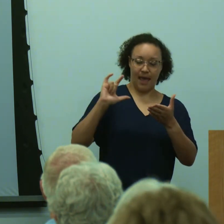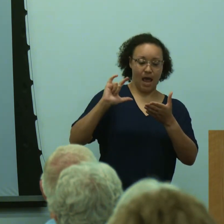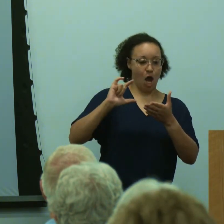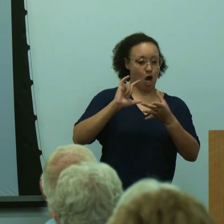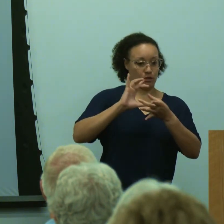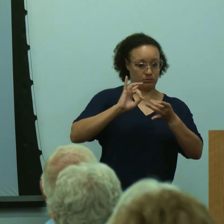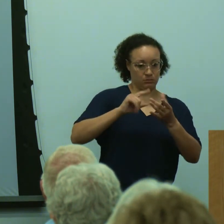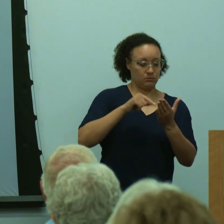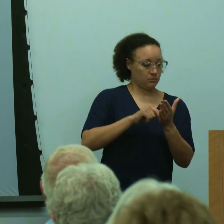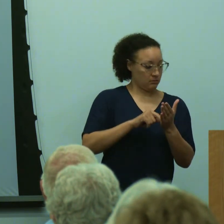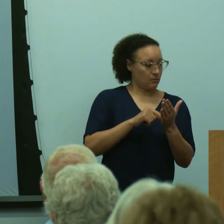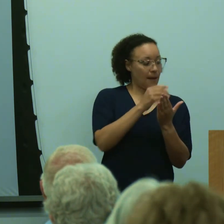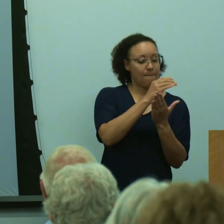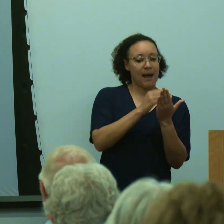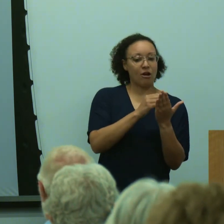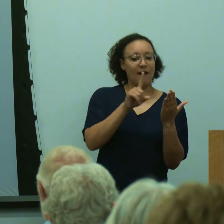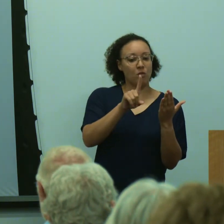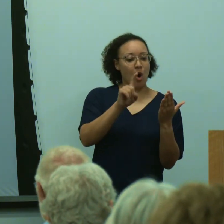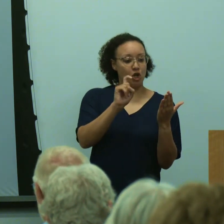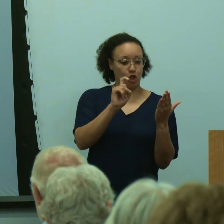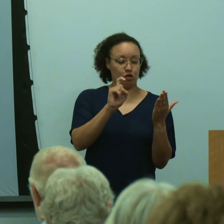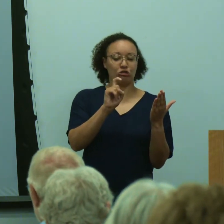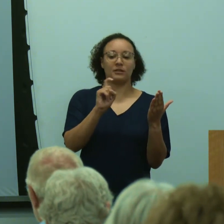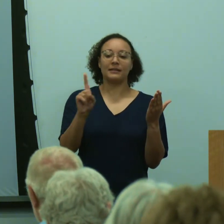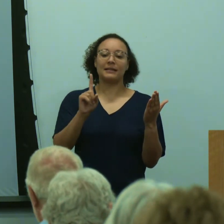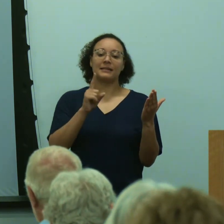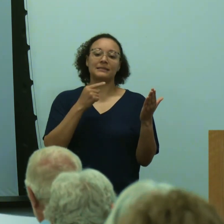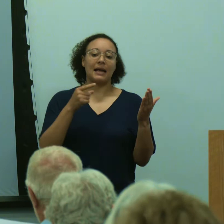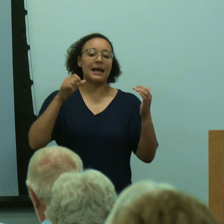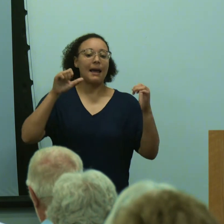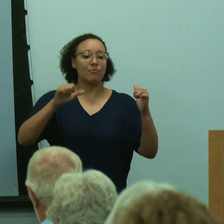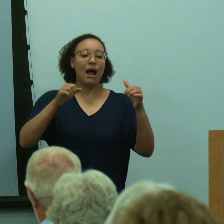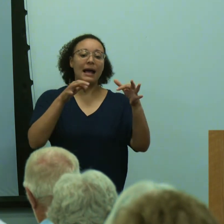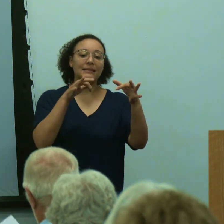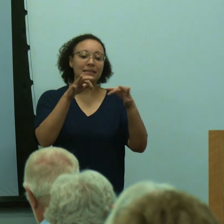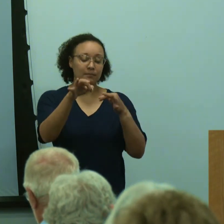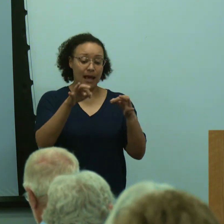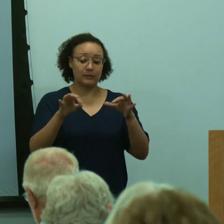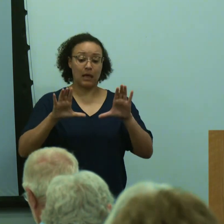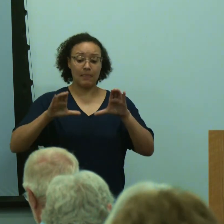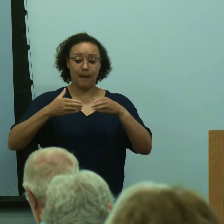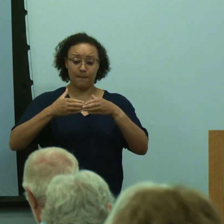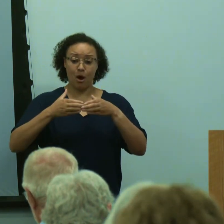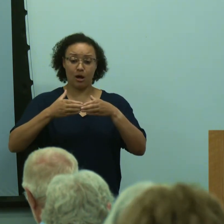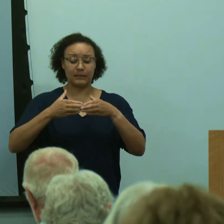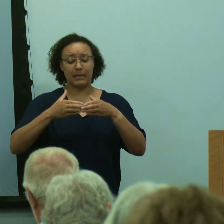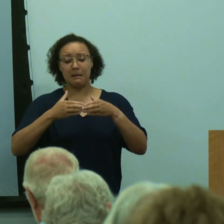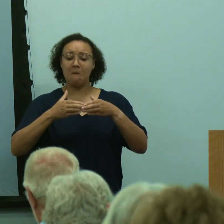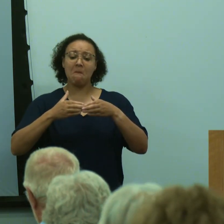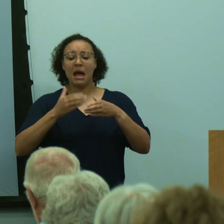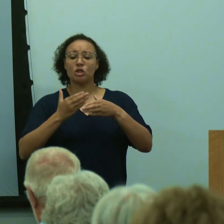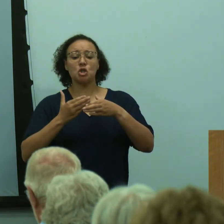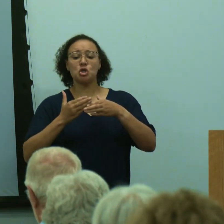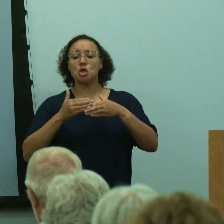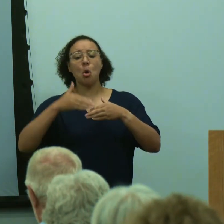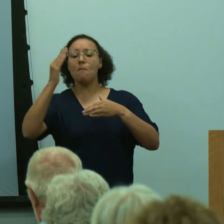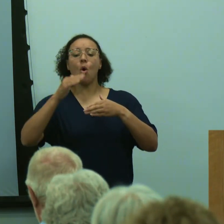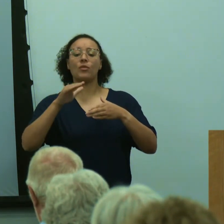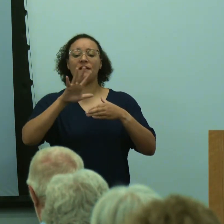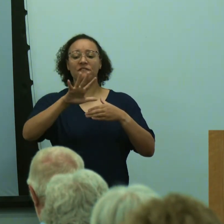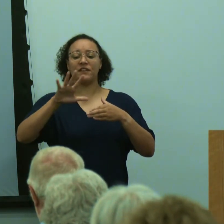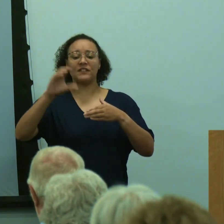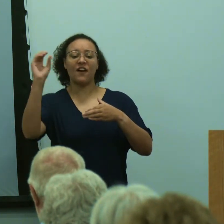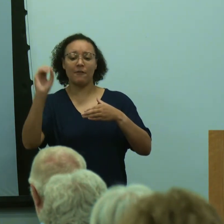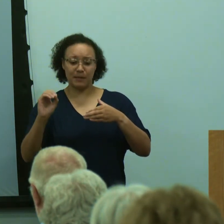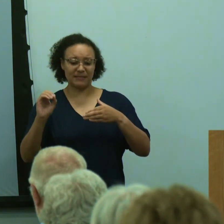under paragraph 100, I'm going to read that perhaps explains how a party that generally musters no more than 55% of the